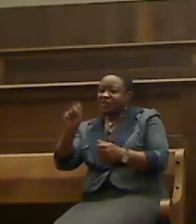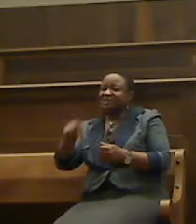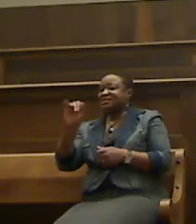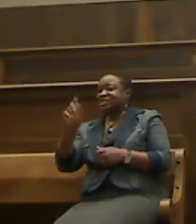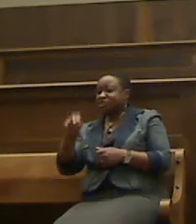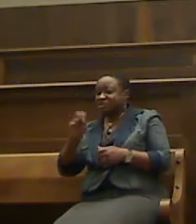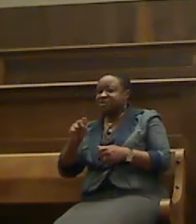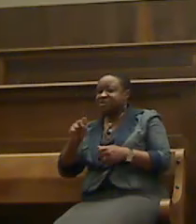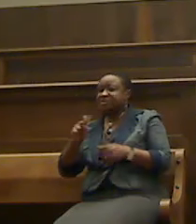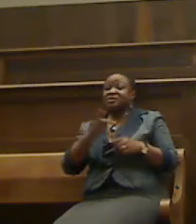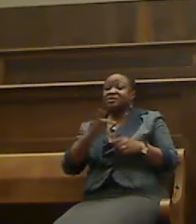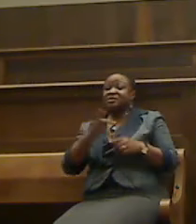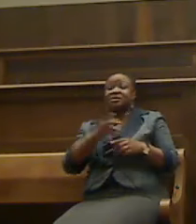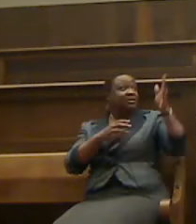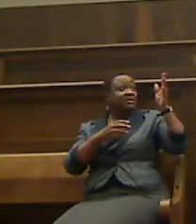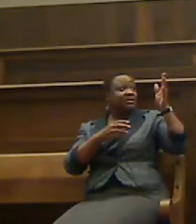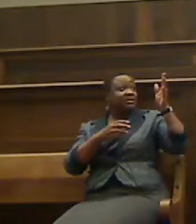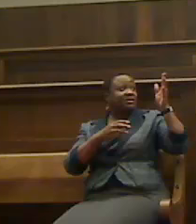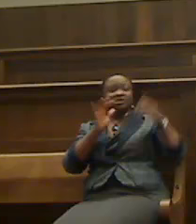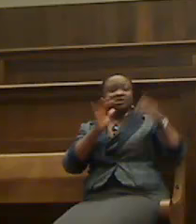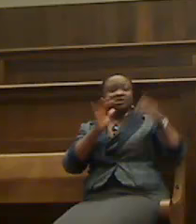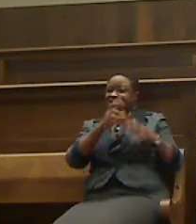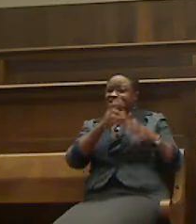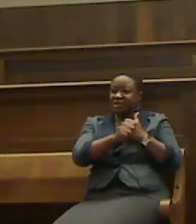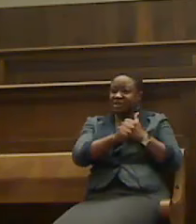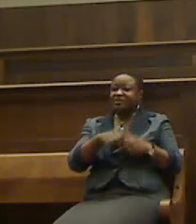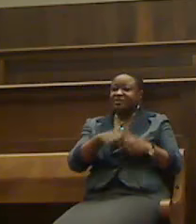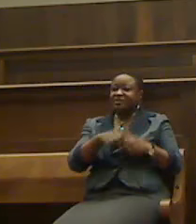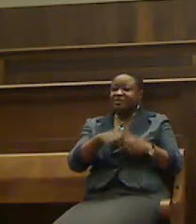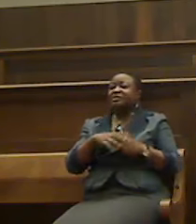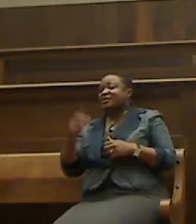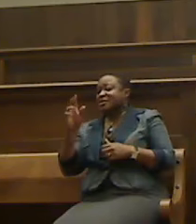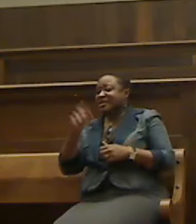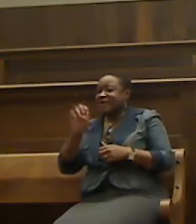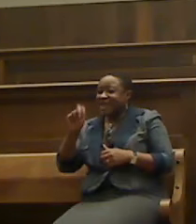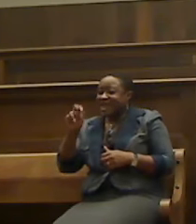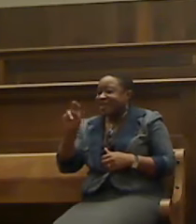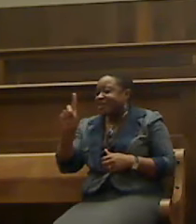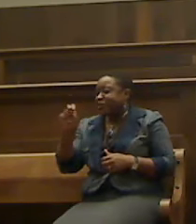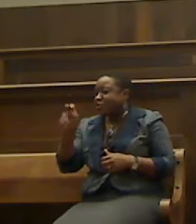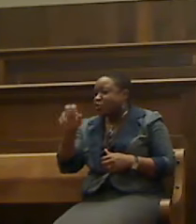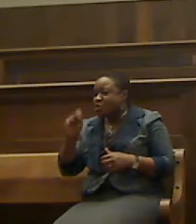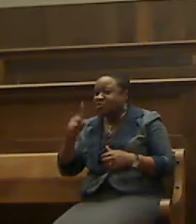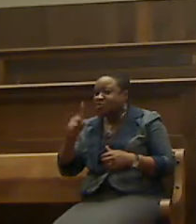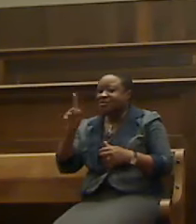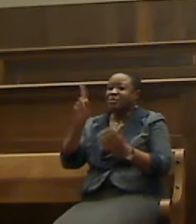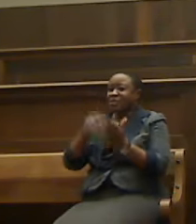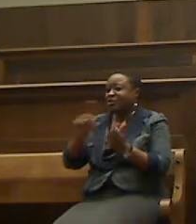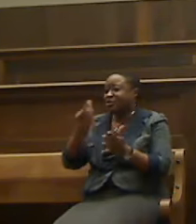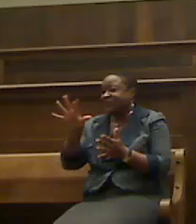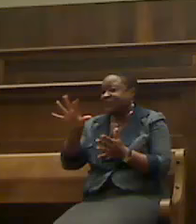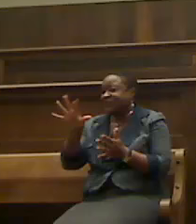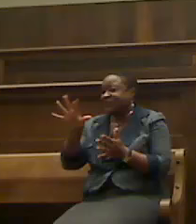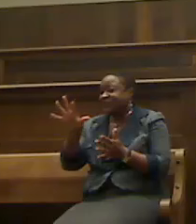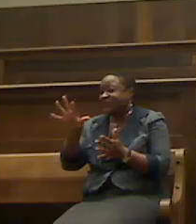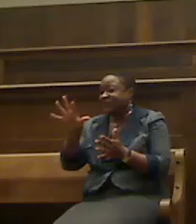65 risks are like that. And there's 1,153 endnotes, and that's the first part. The second part shows how